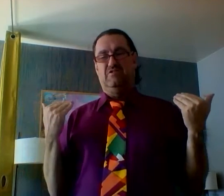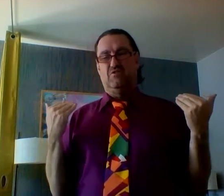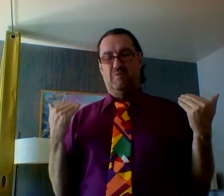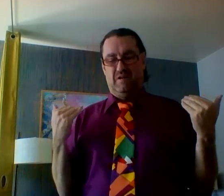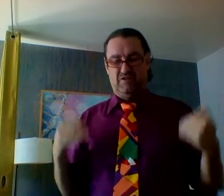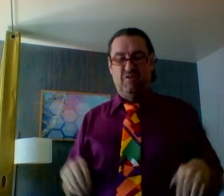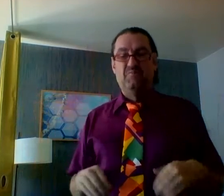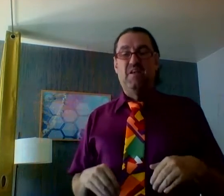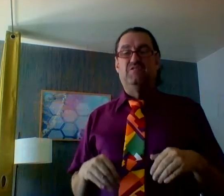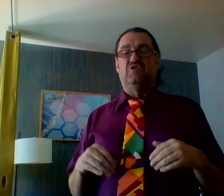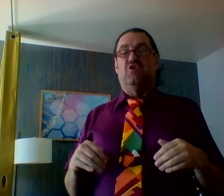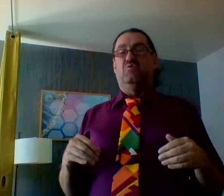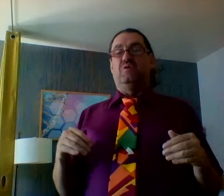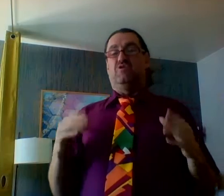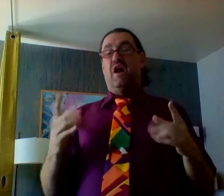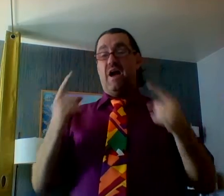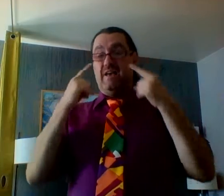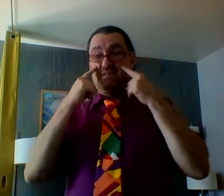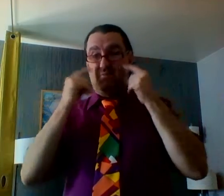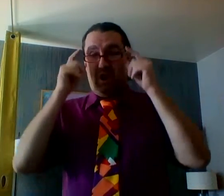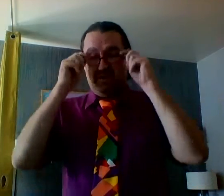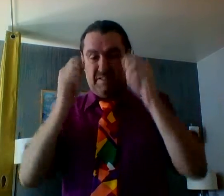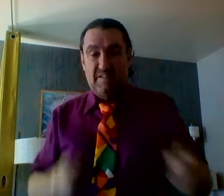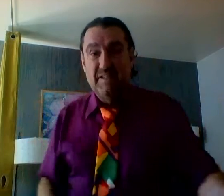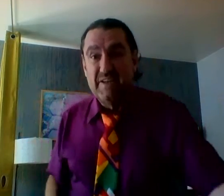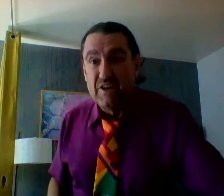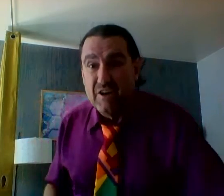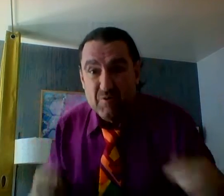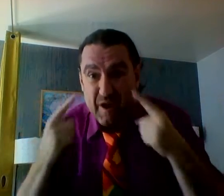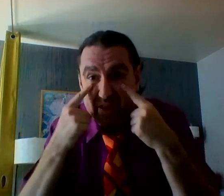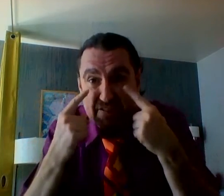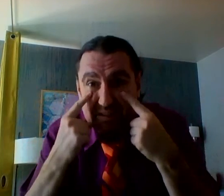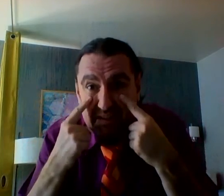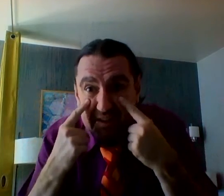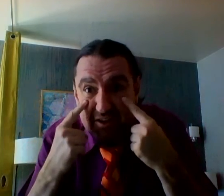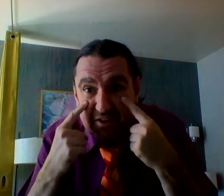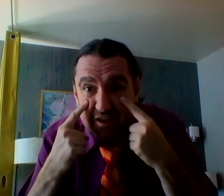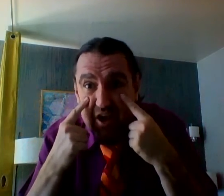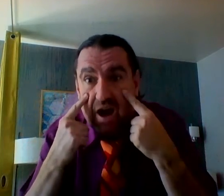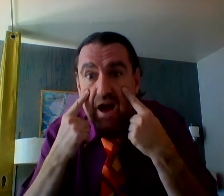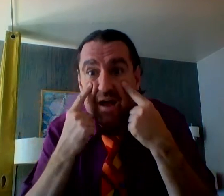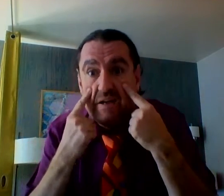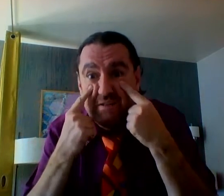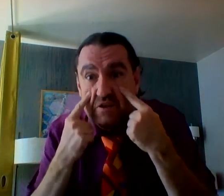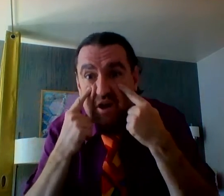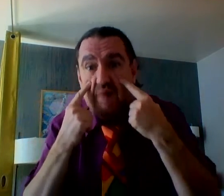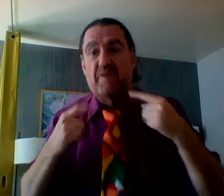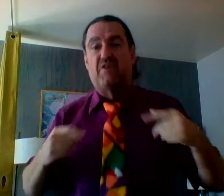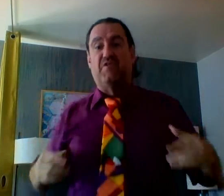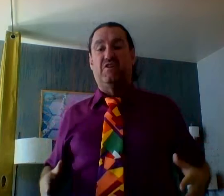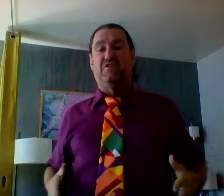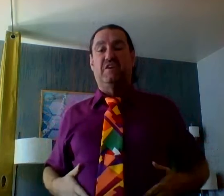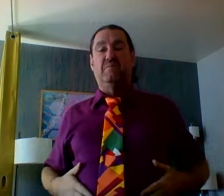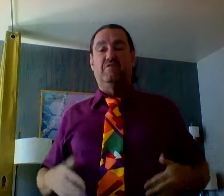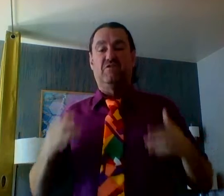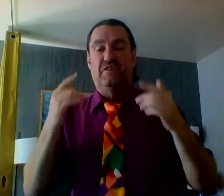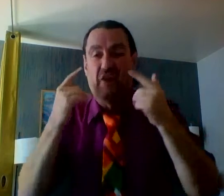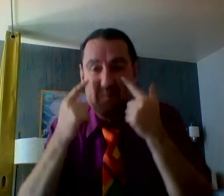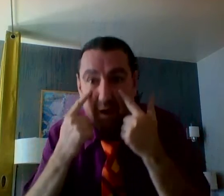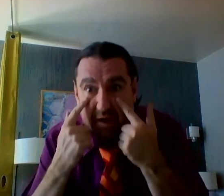so much. So when your eyes, while it's clear, right, it's clear that our eyes are not bigger than our stomach, certainly not in my